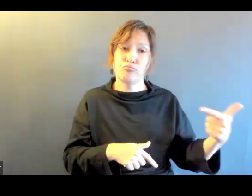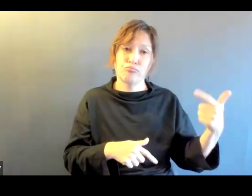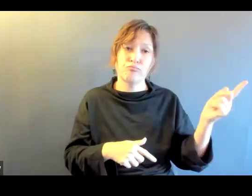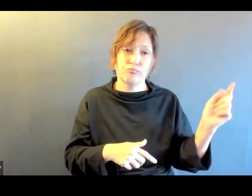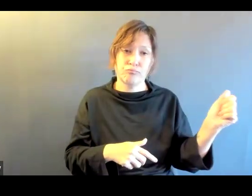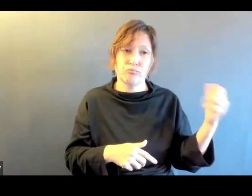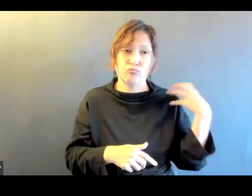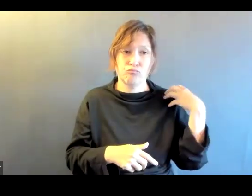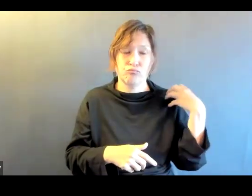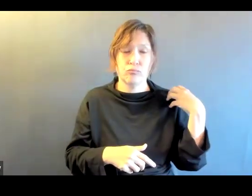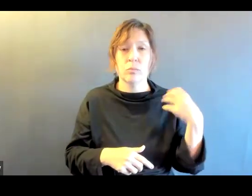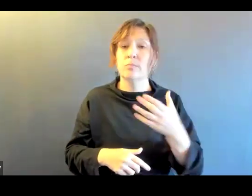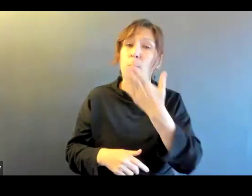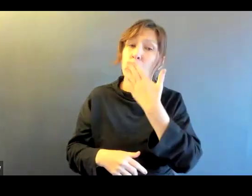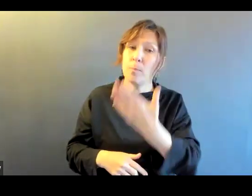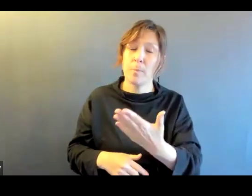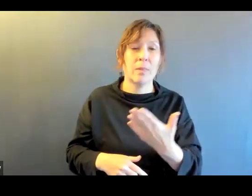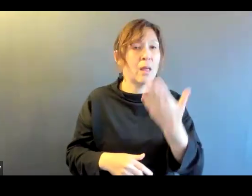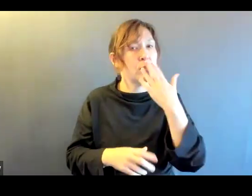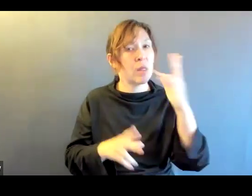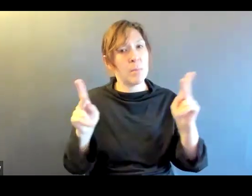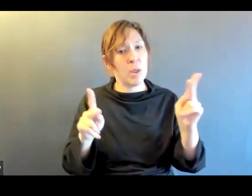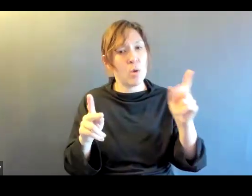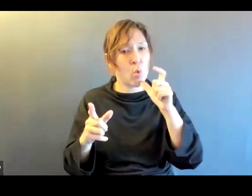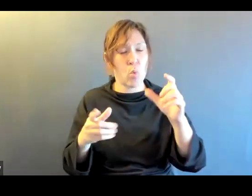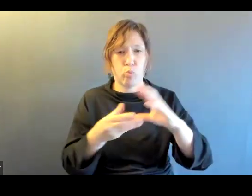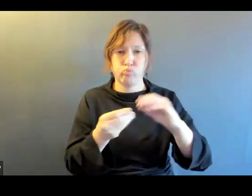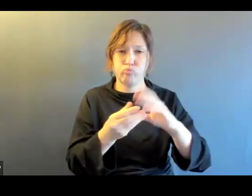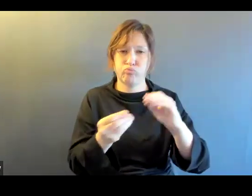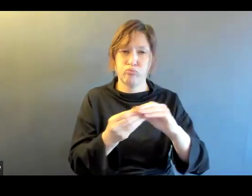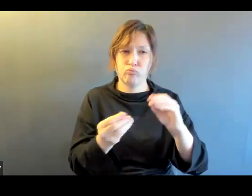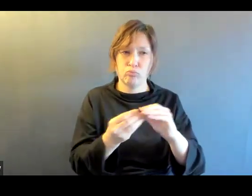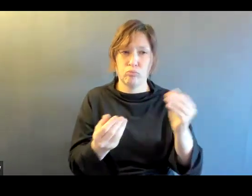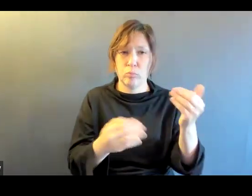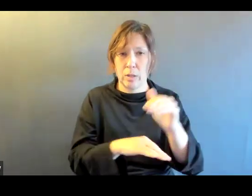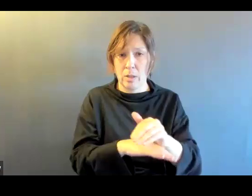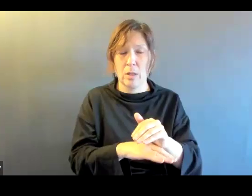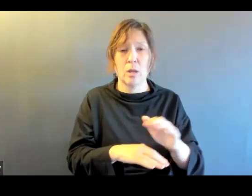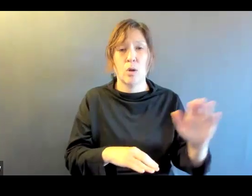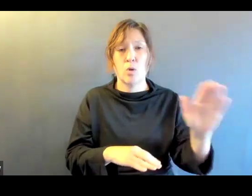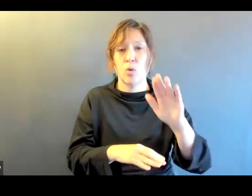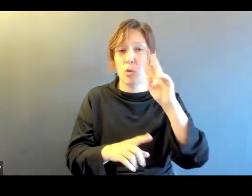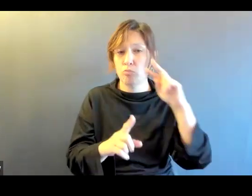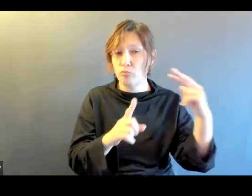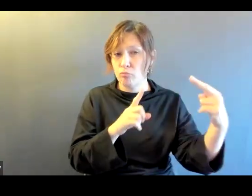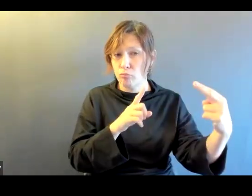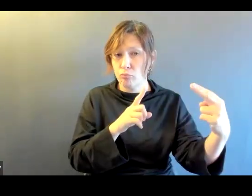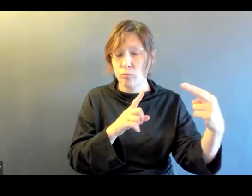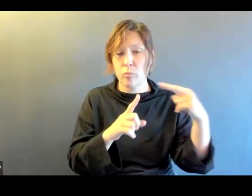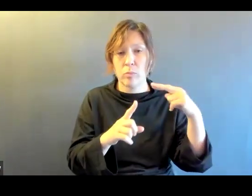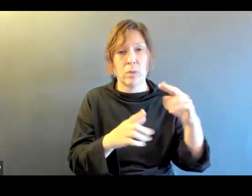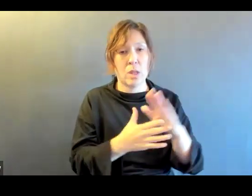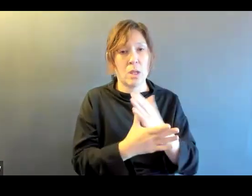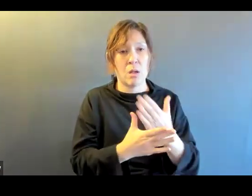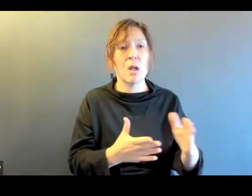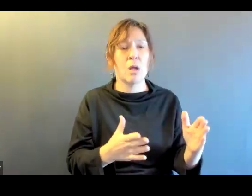Parvex, and thank you to those of you who spoke with us this evening and shared your perspectives. Your testimony is very important